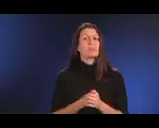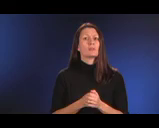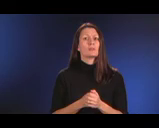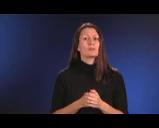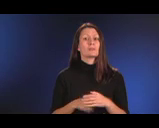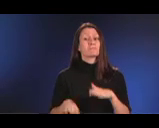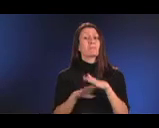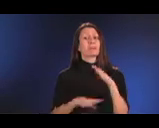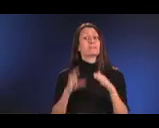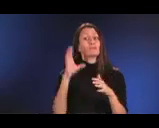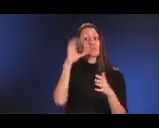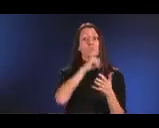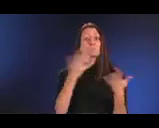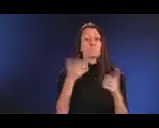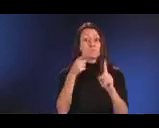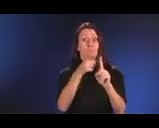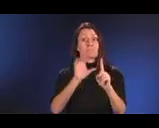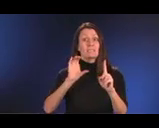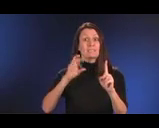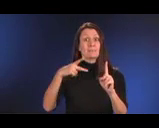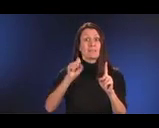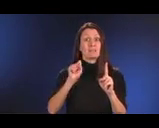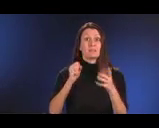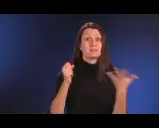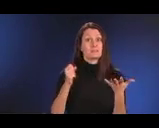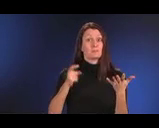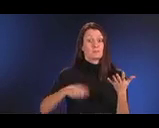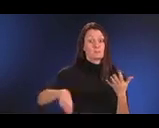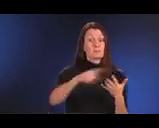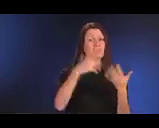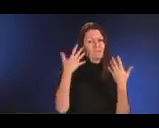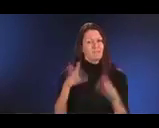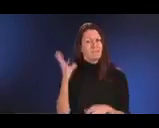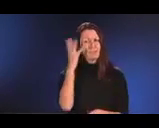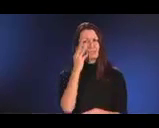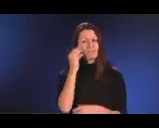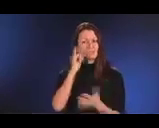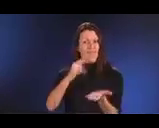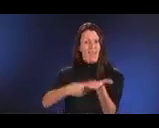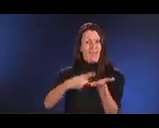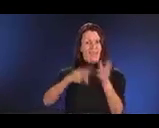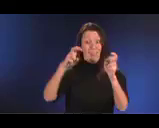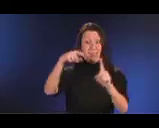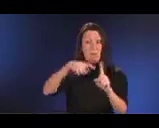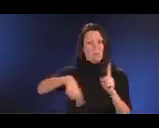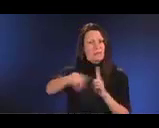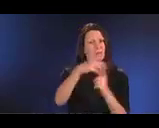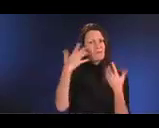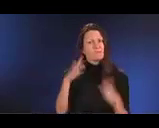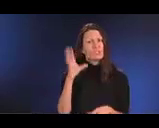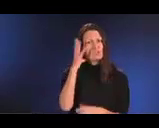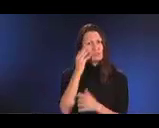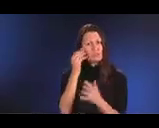The CPSS should assume that everyone in the group has experienced the topic that will be discussed.